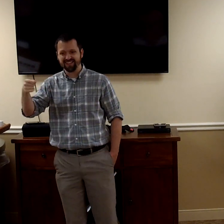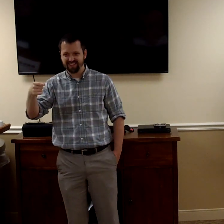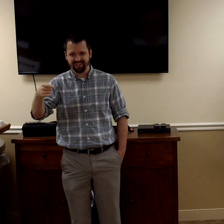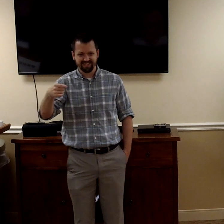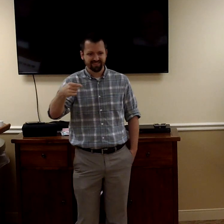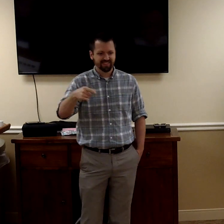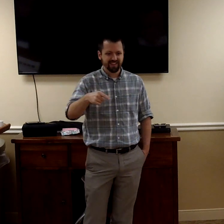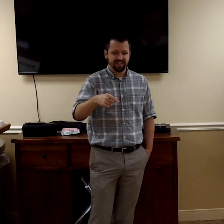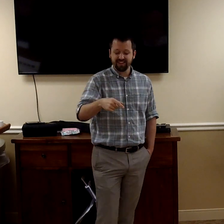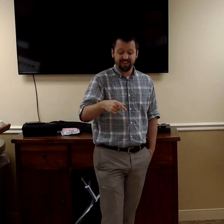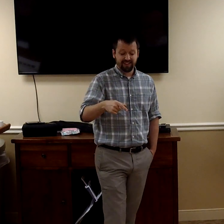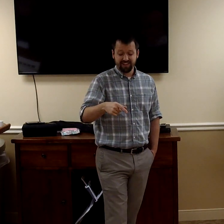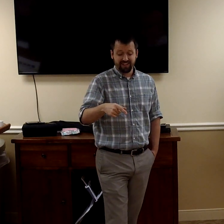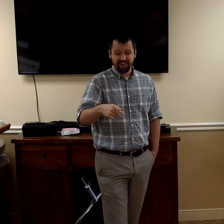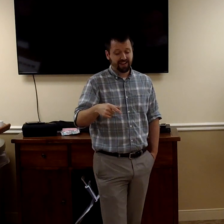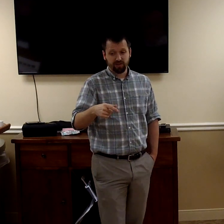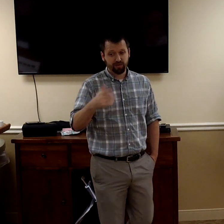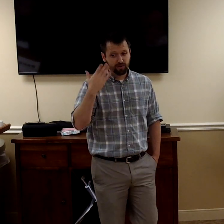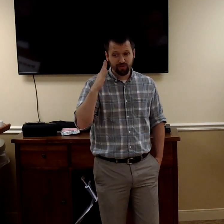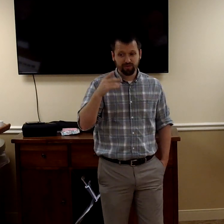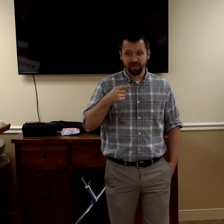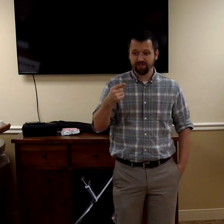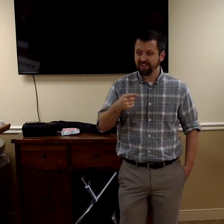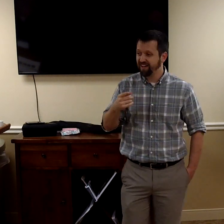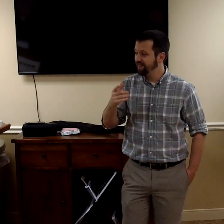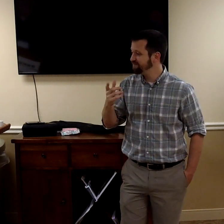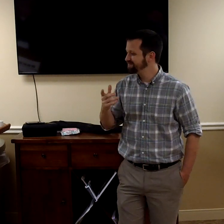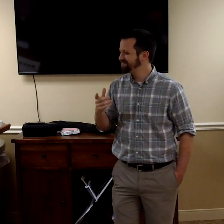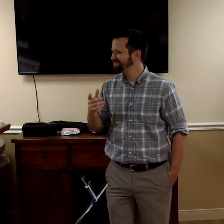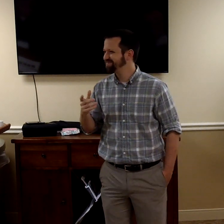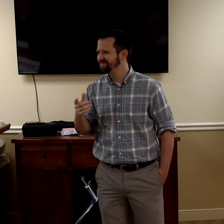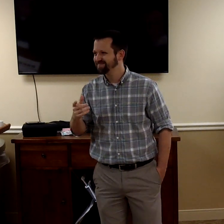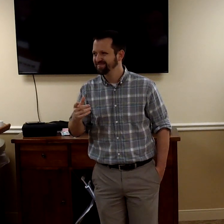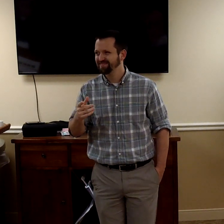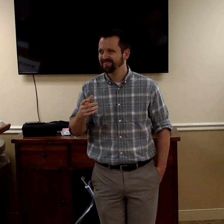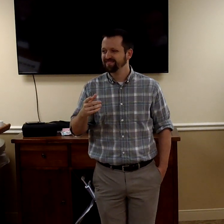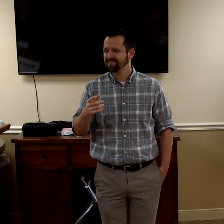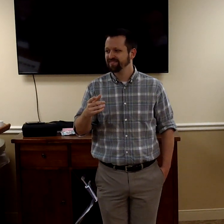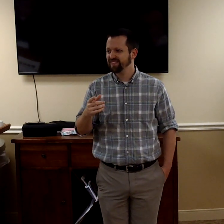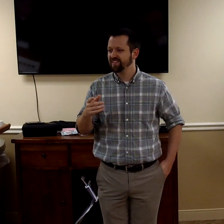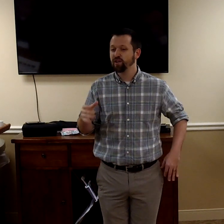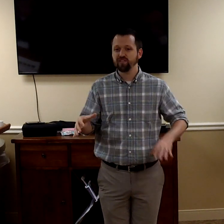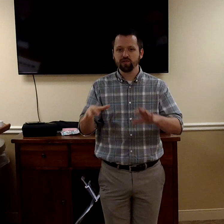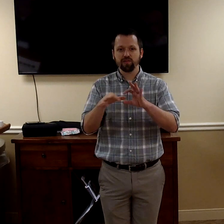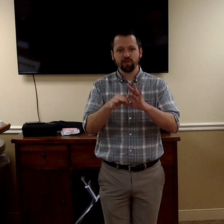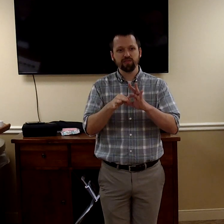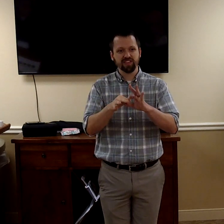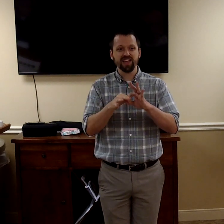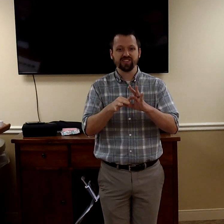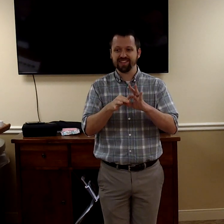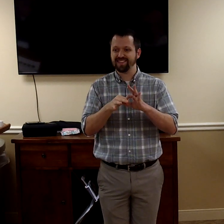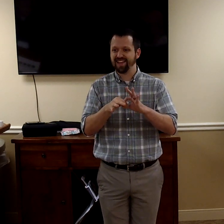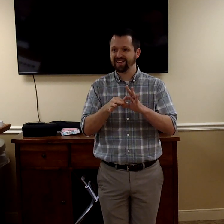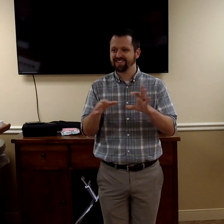there. I don't even know sometimes. Associations. So those associations, yes,